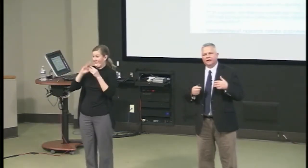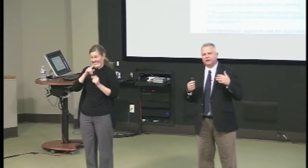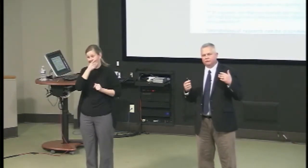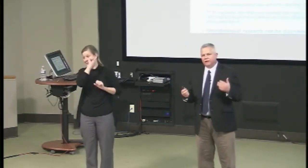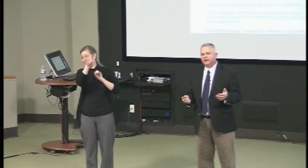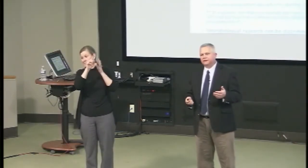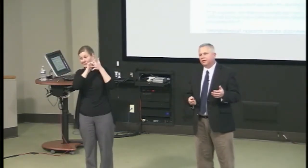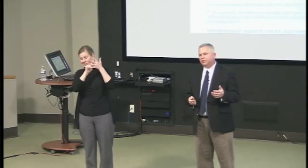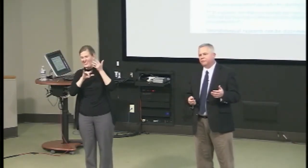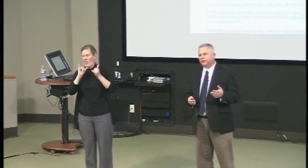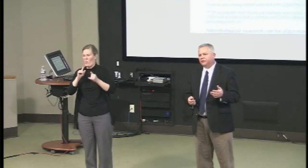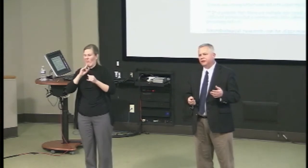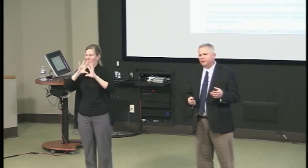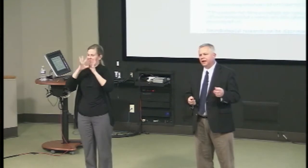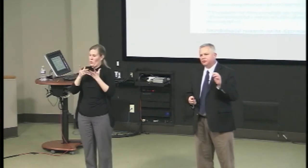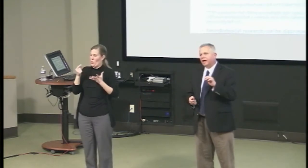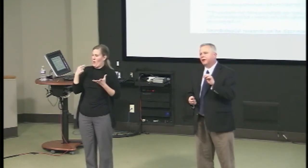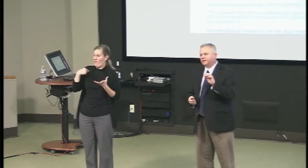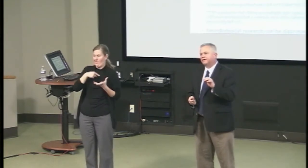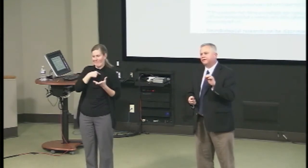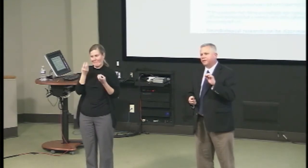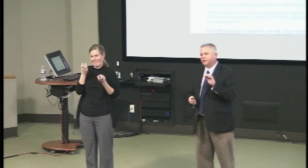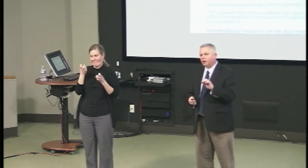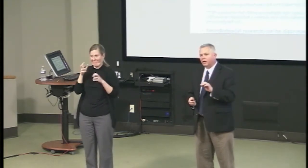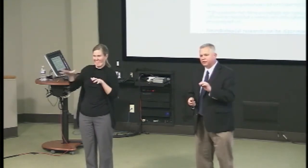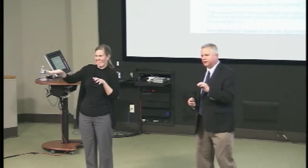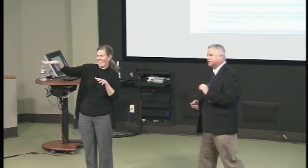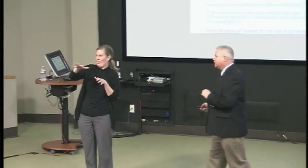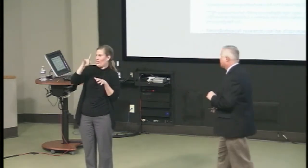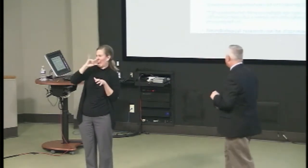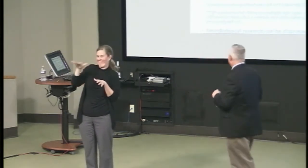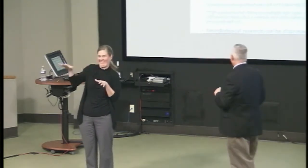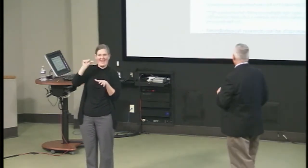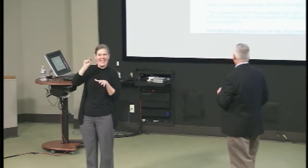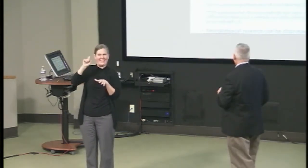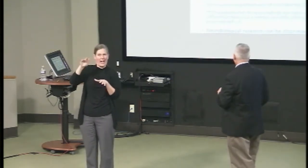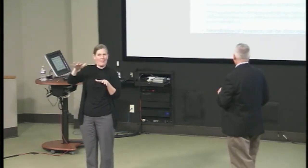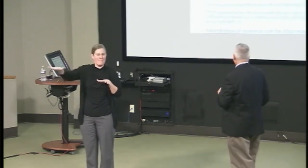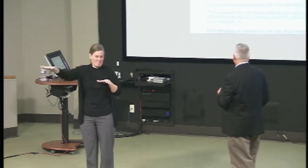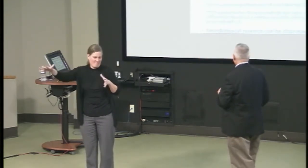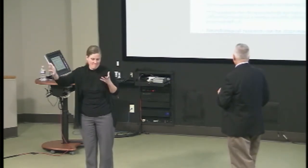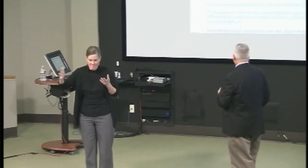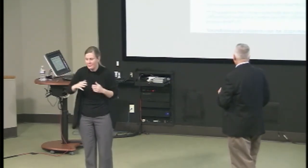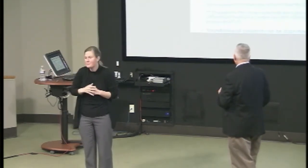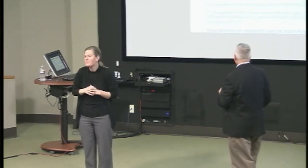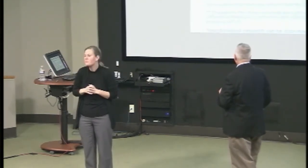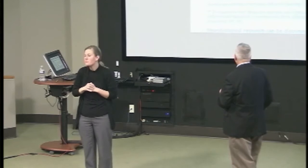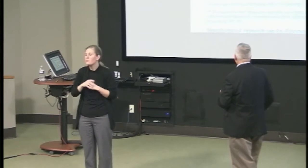brain in reading development and try to identify the causes of reading disability. And the argument made